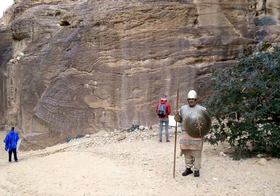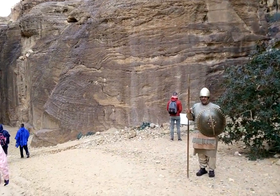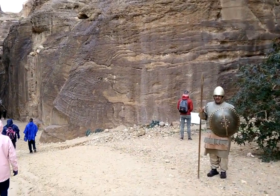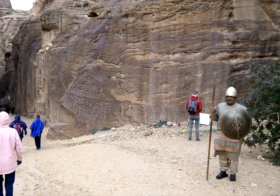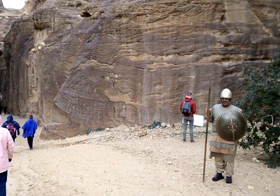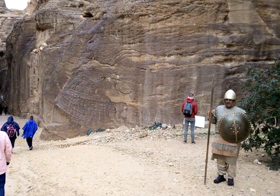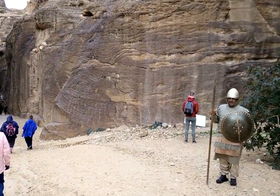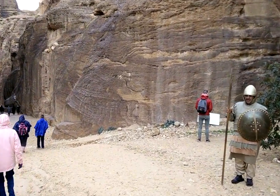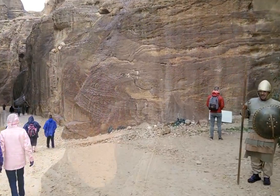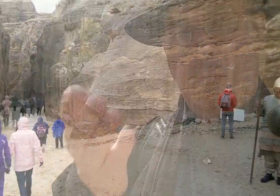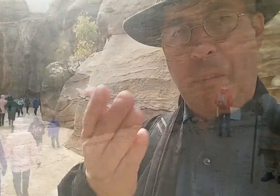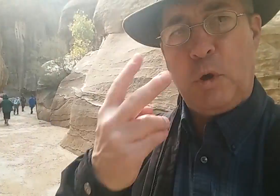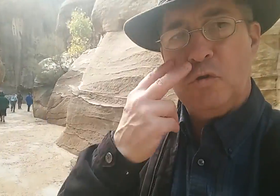the actual city.